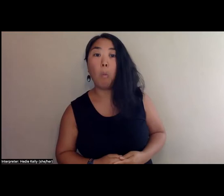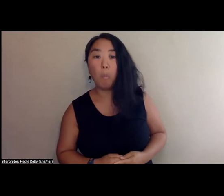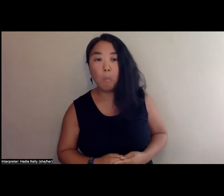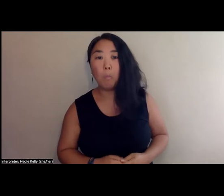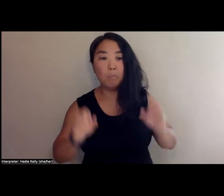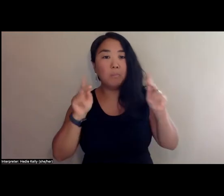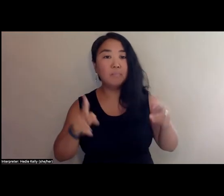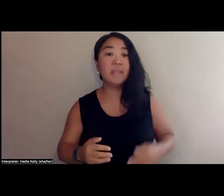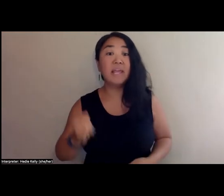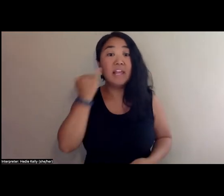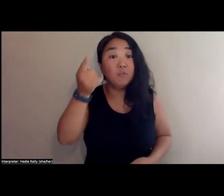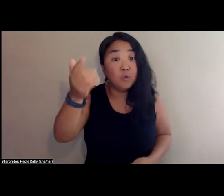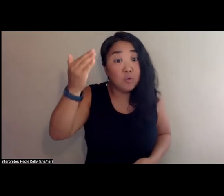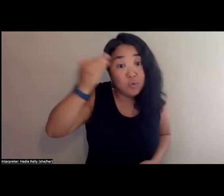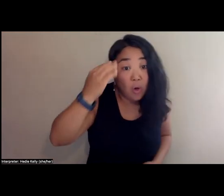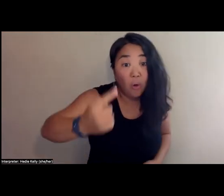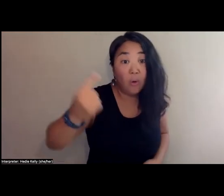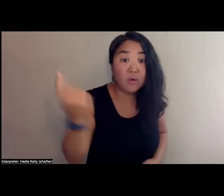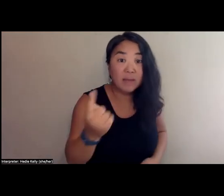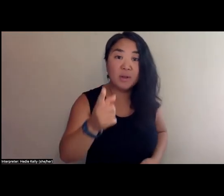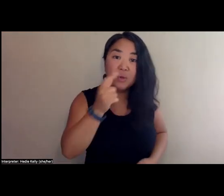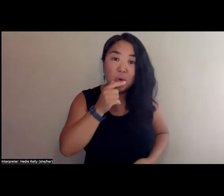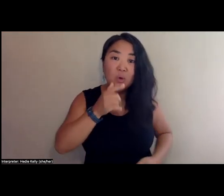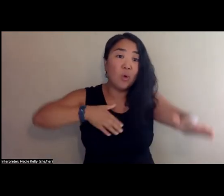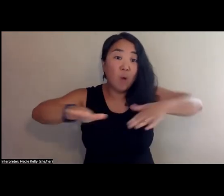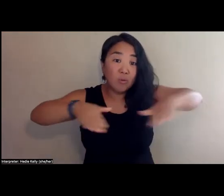How about if you know someone who has walked some of the perimeter of Philadelphia?